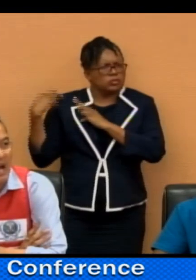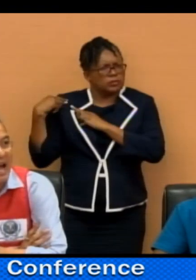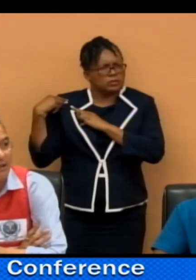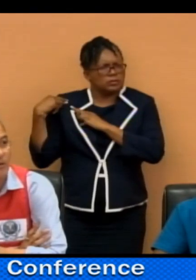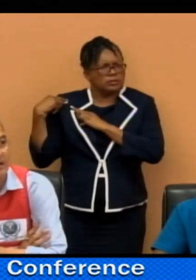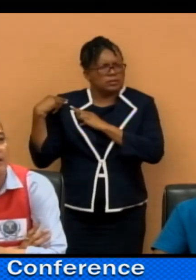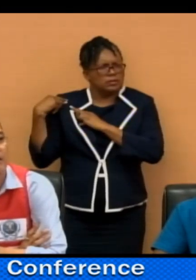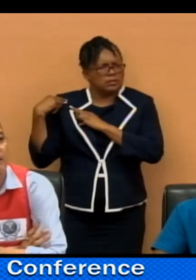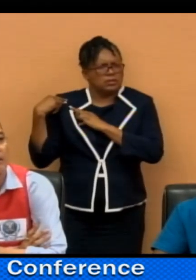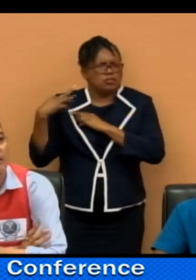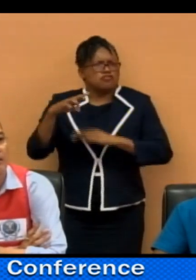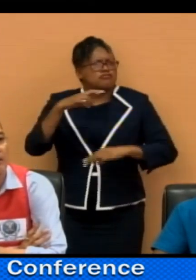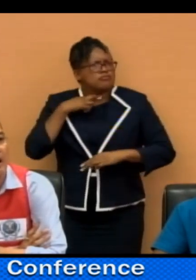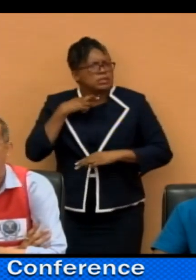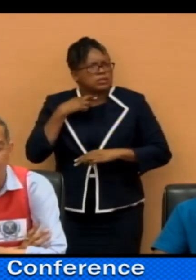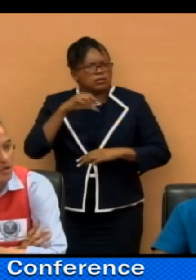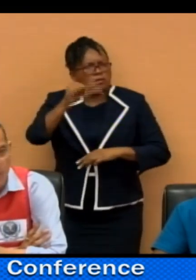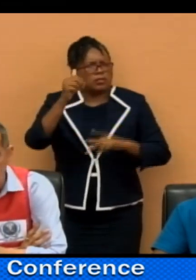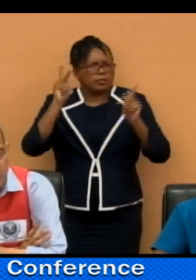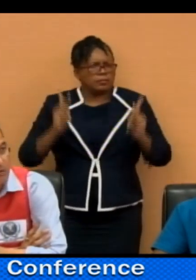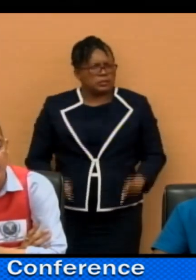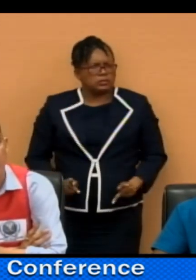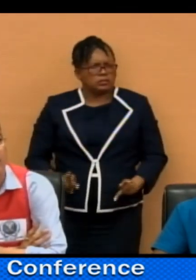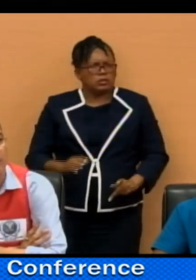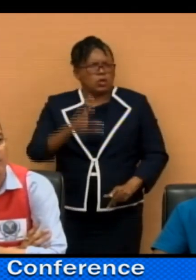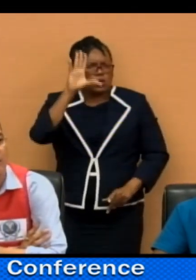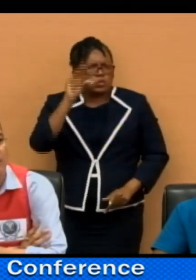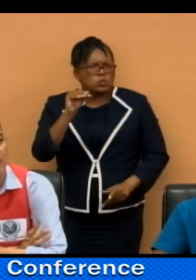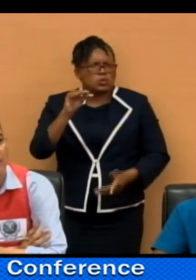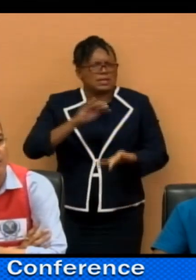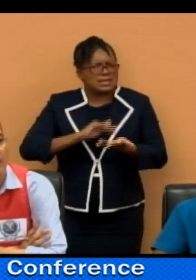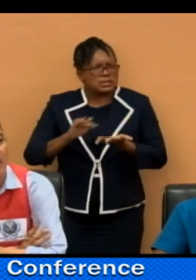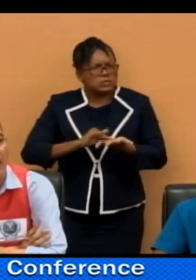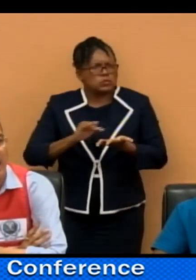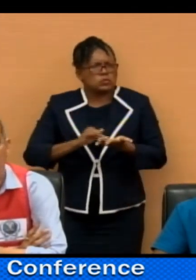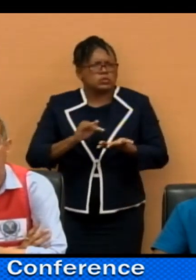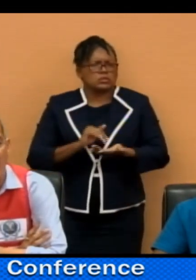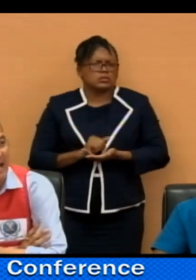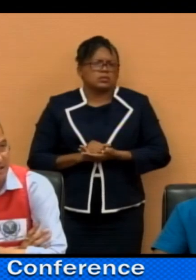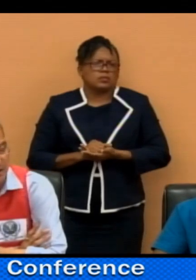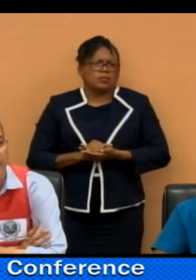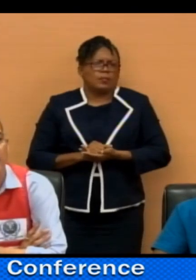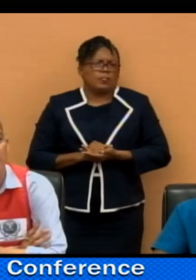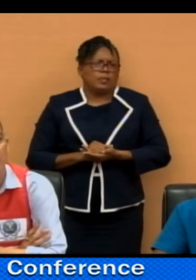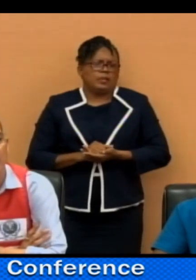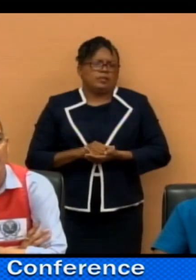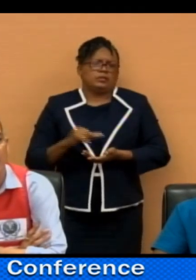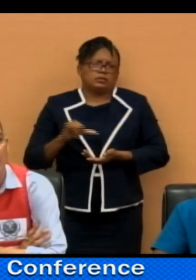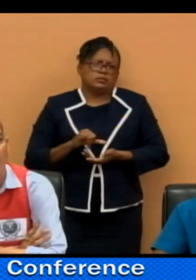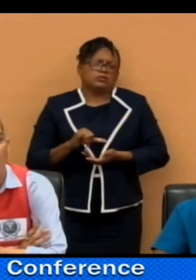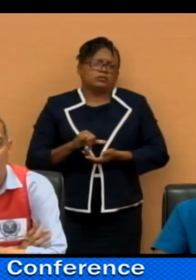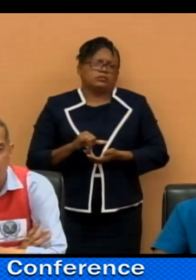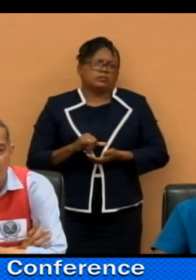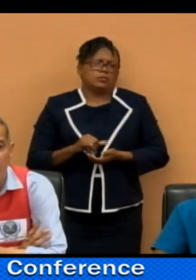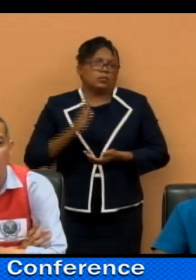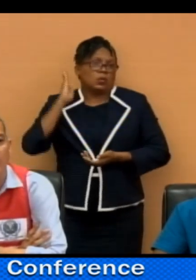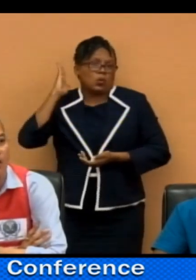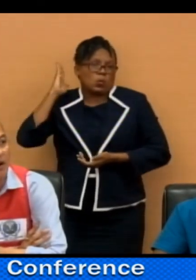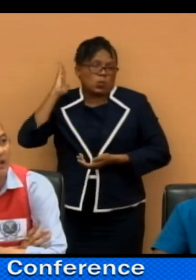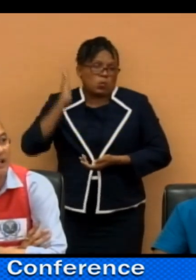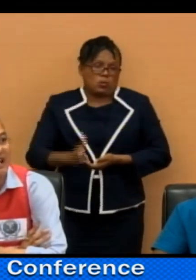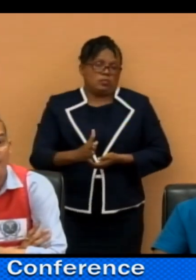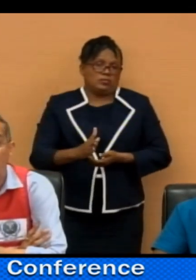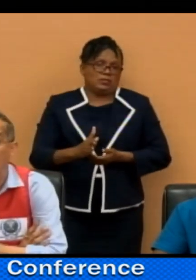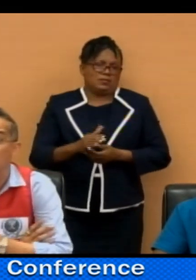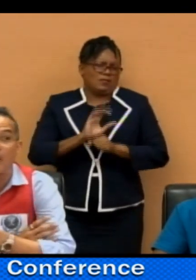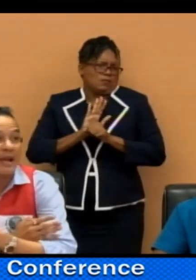us at risk, have no excuse, and as such will be dealt with